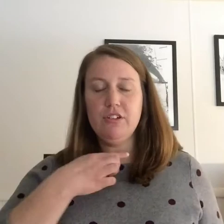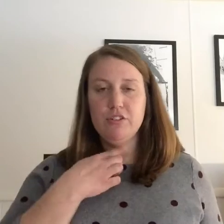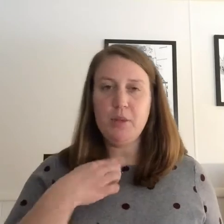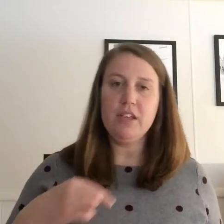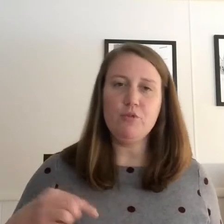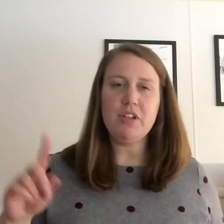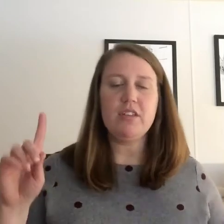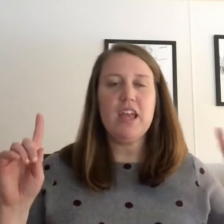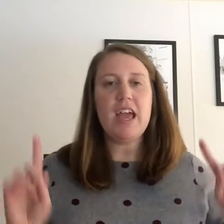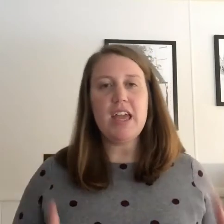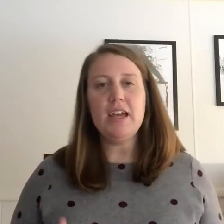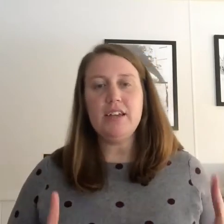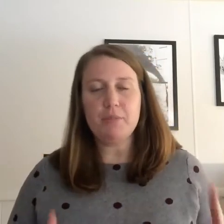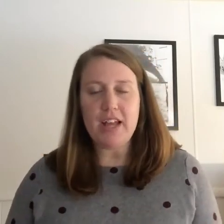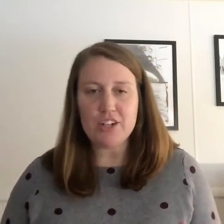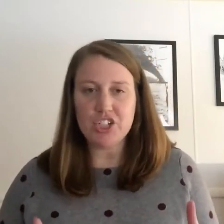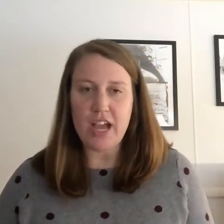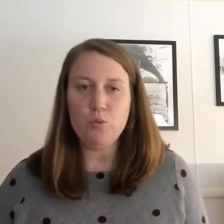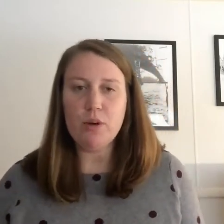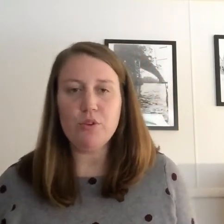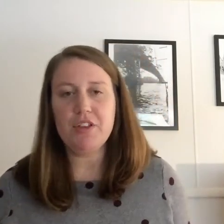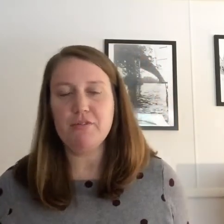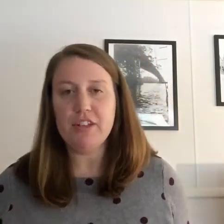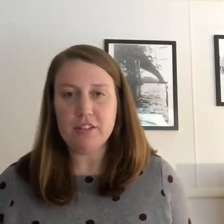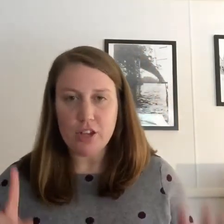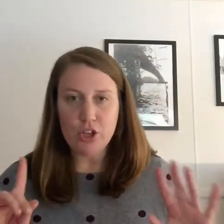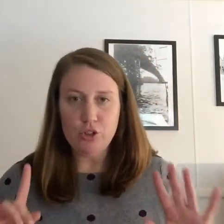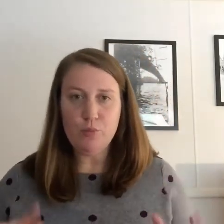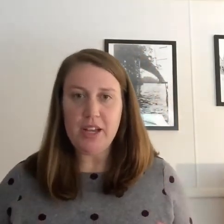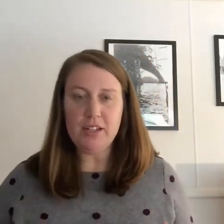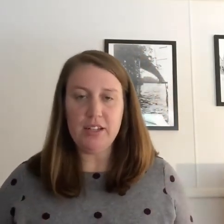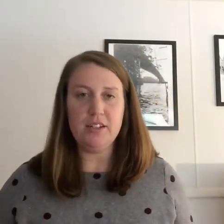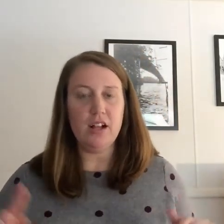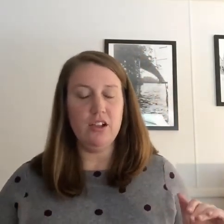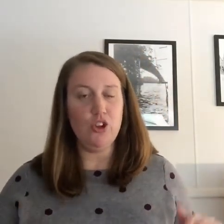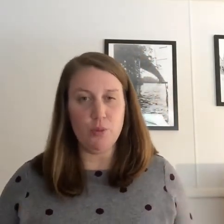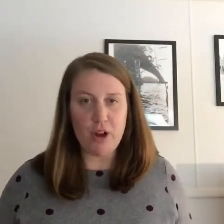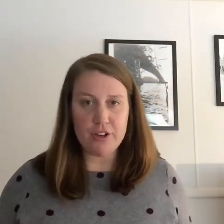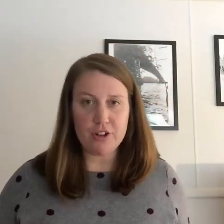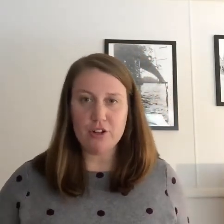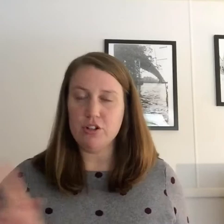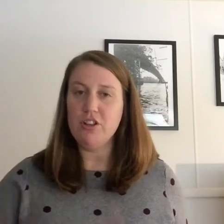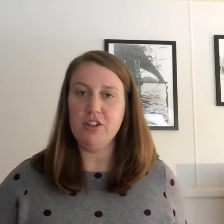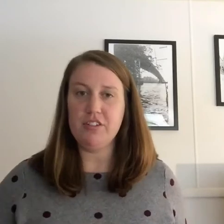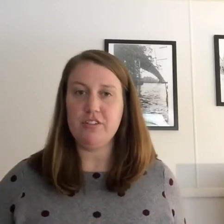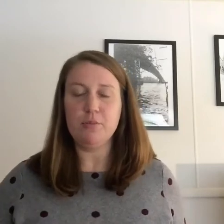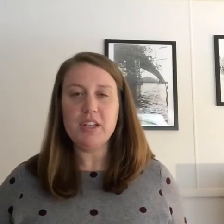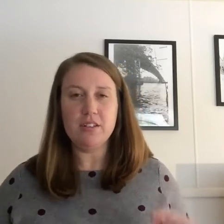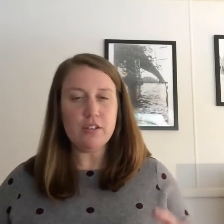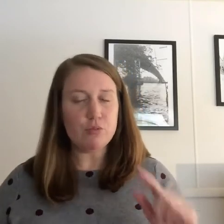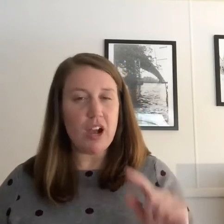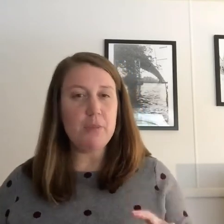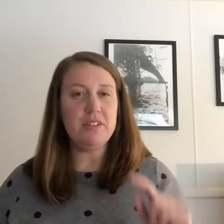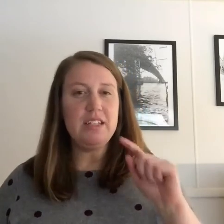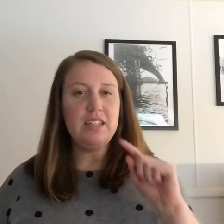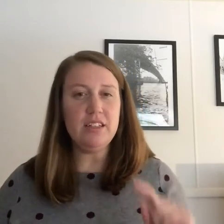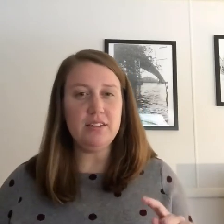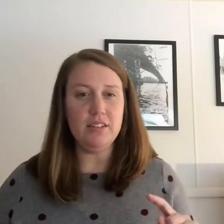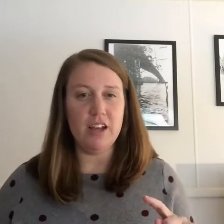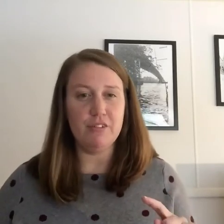your speaking voice and I'm going to actually add one more thing for this you might need a little brother or a little sister because this rhyme is easy enough